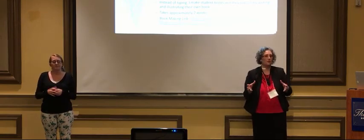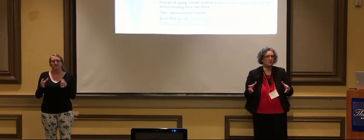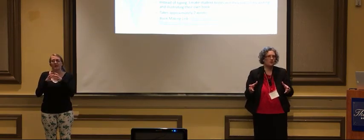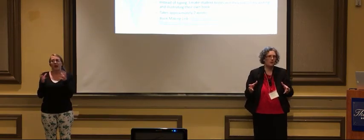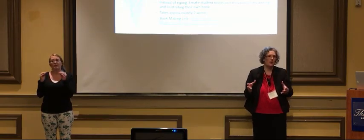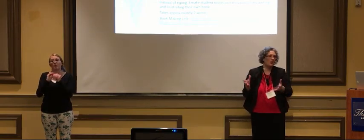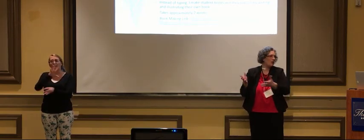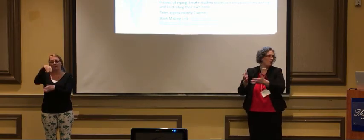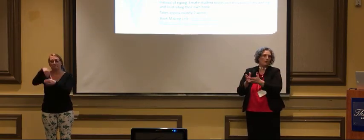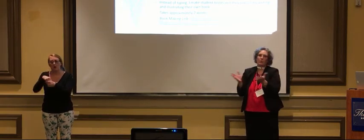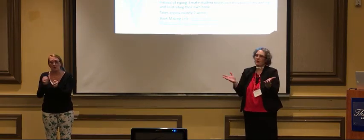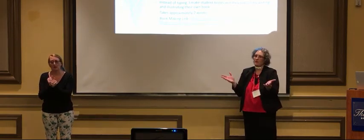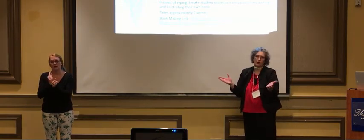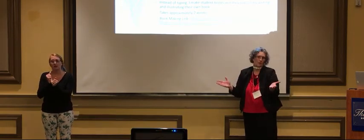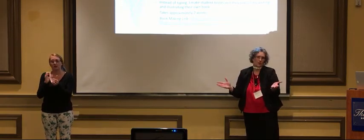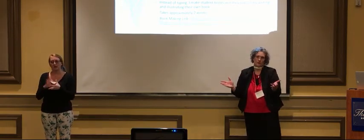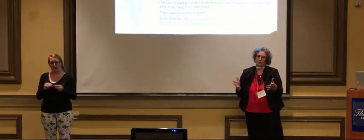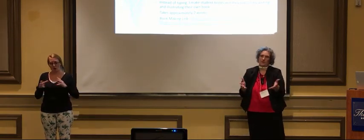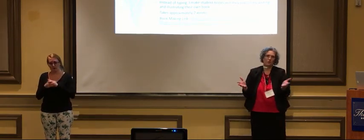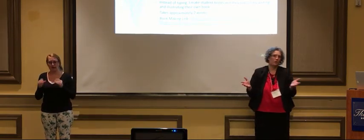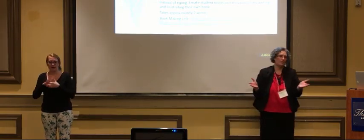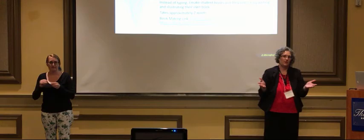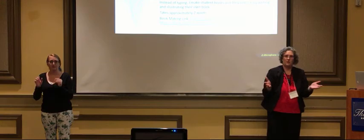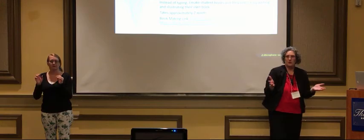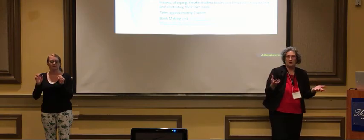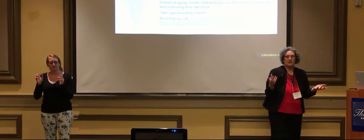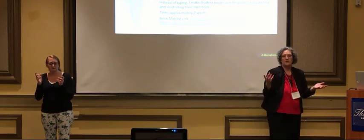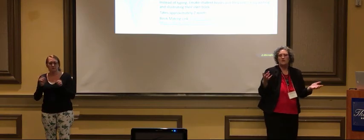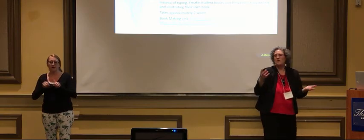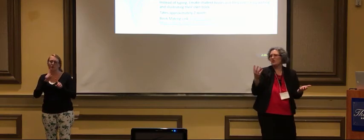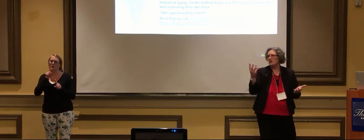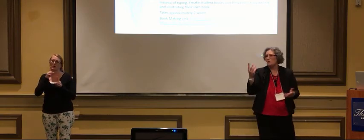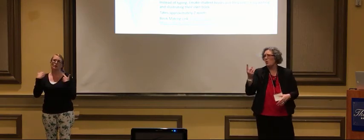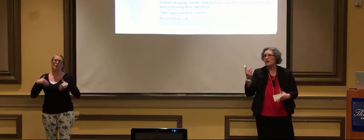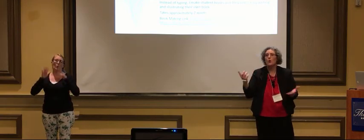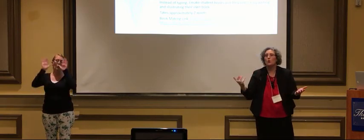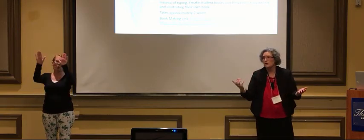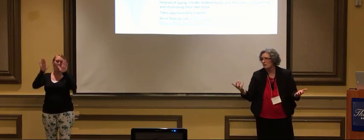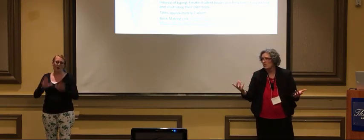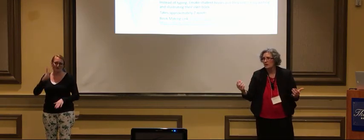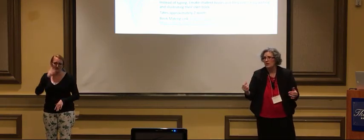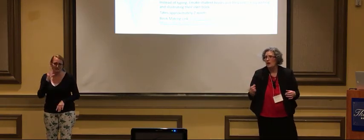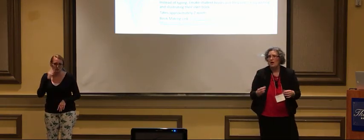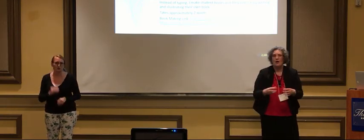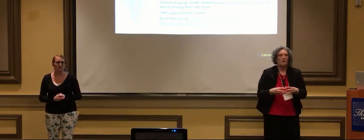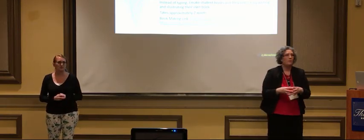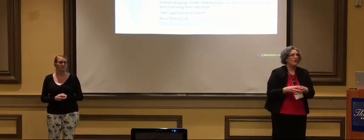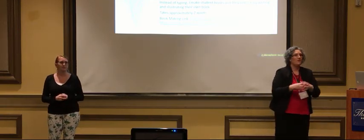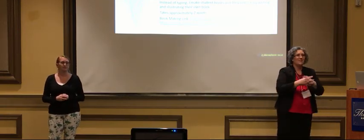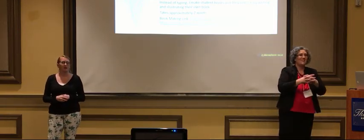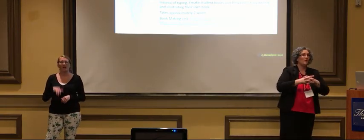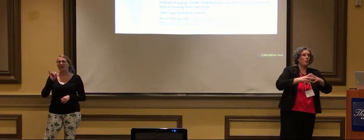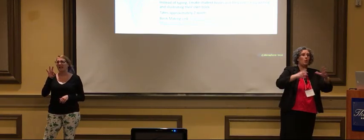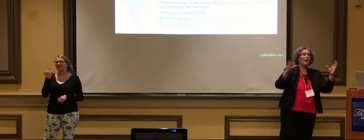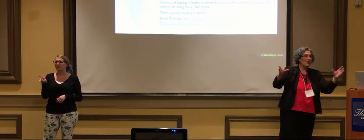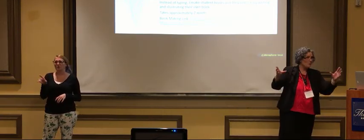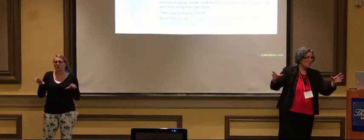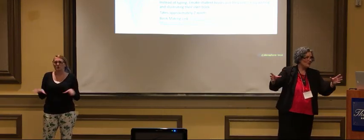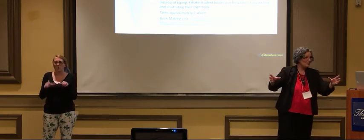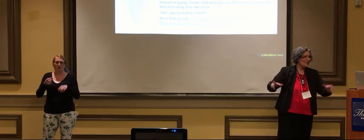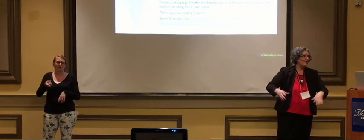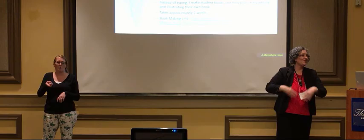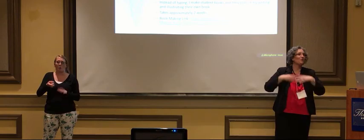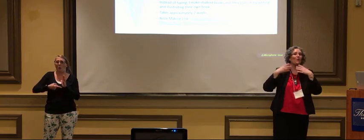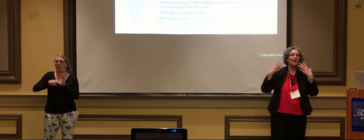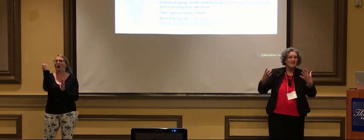involved to do a narrative story, but it's so wonderful. It's such a wonderful experience. Even if you did just 1 quarter, that's still way